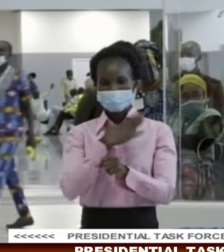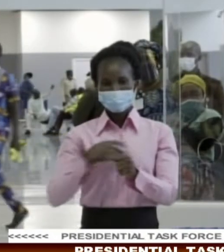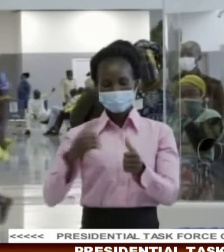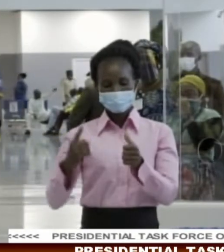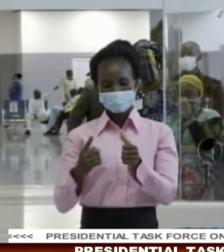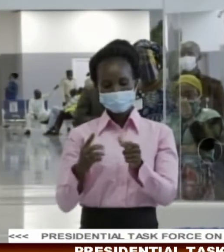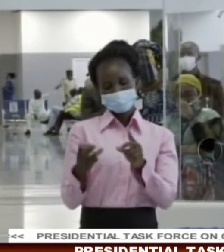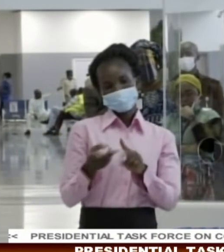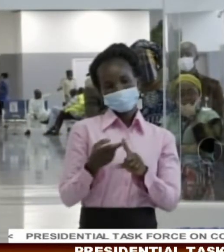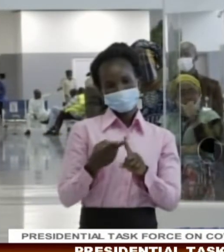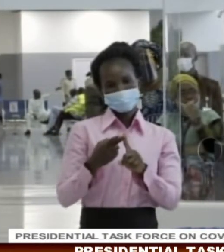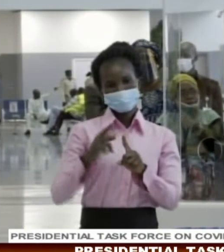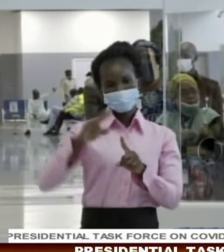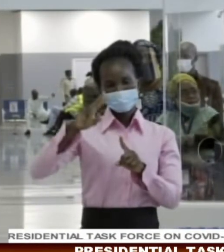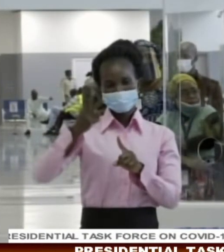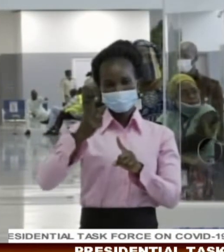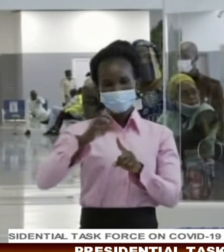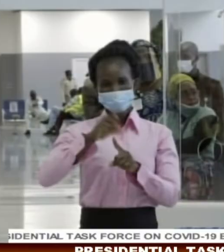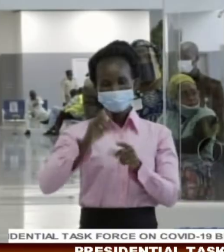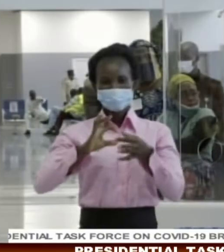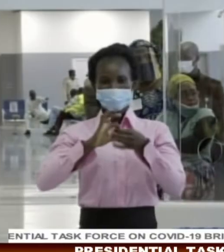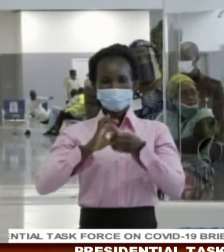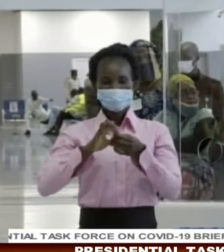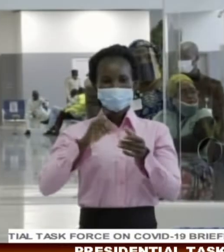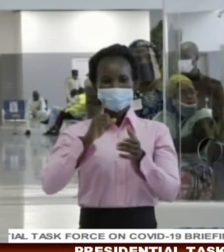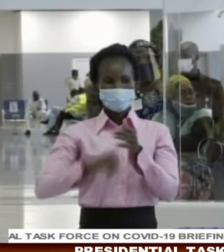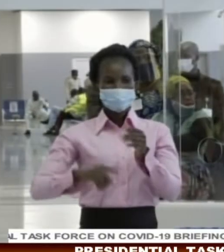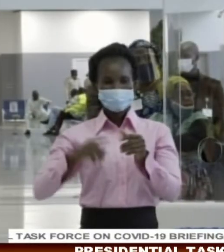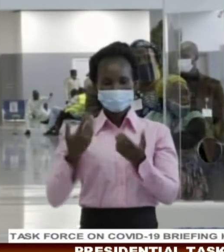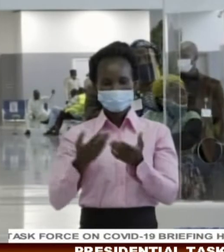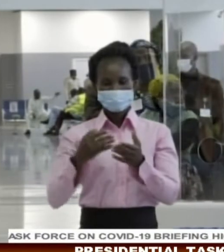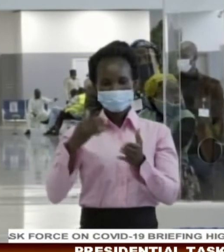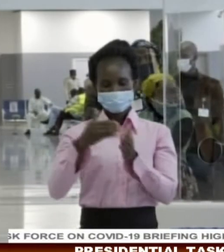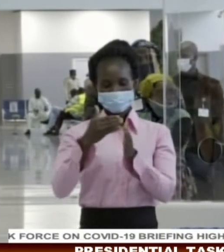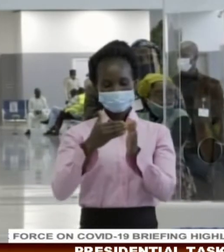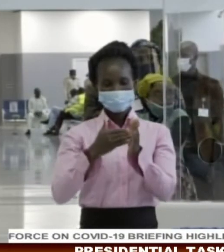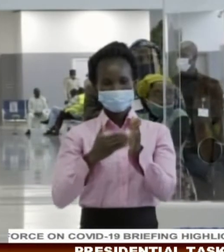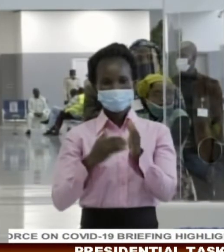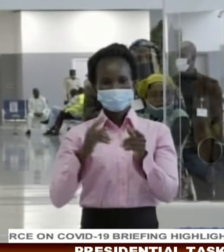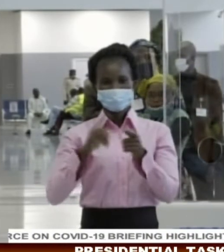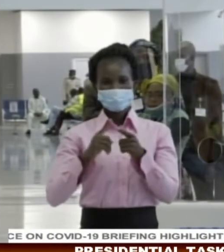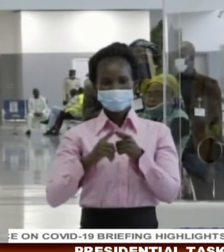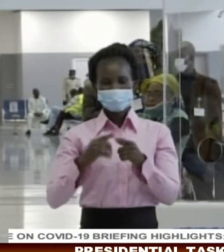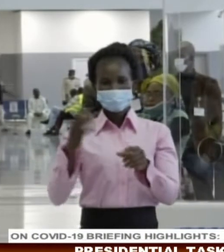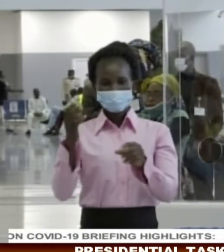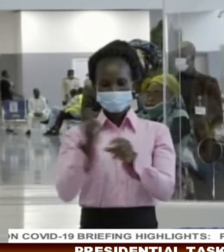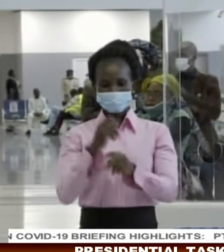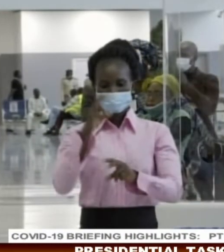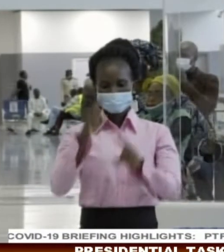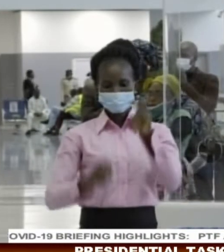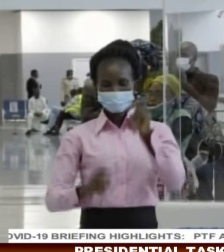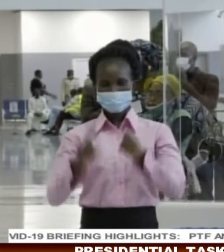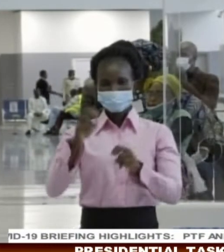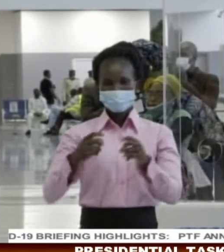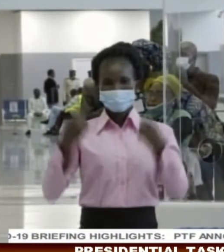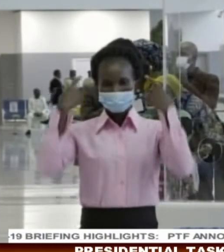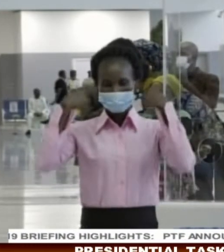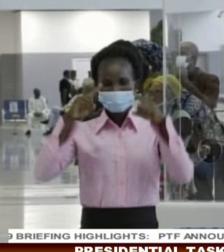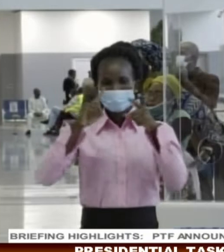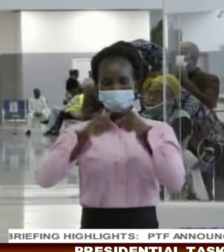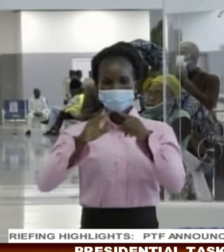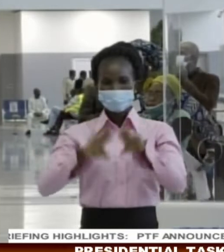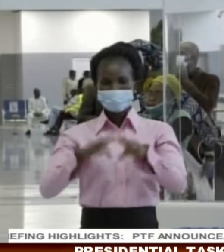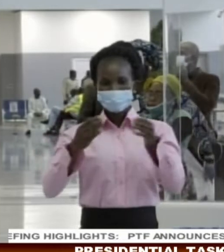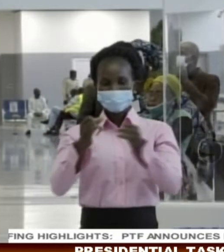second question is for the coordinator. What criteria is the PTF using to evaluate success in the opening of the